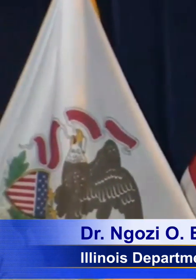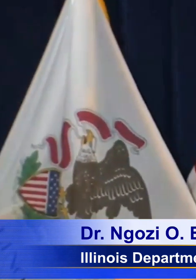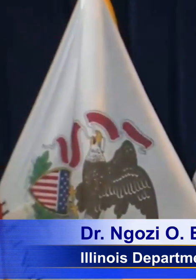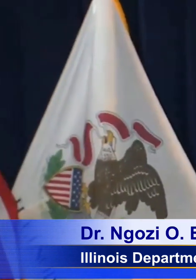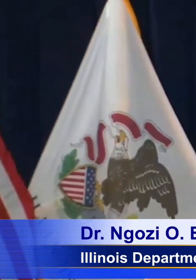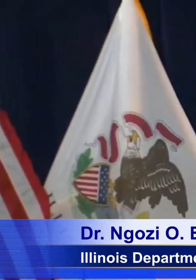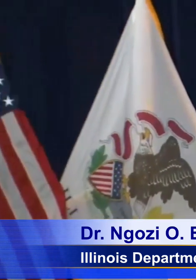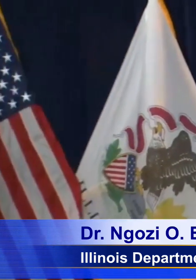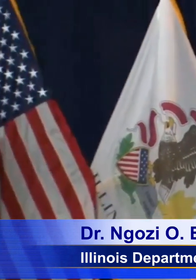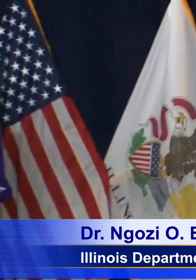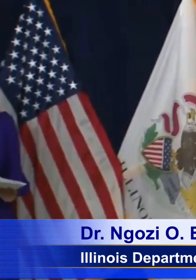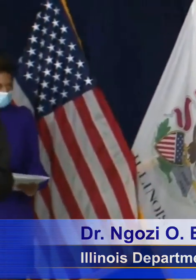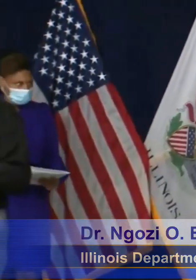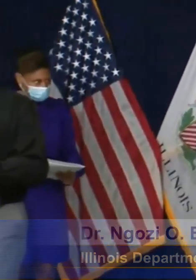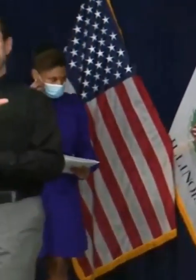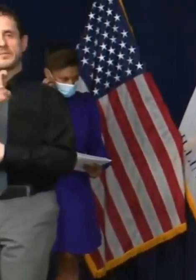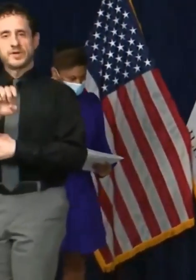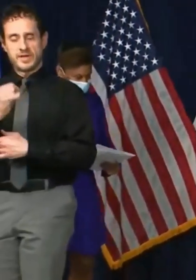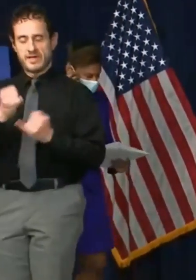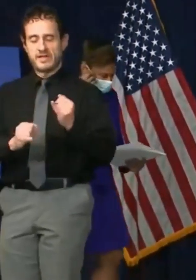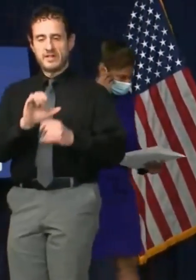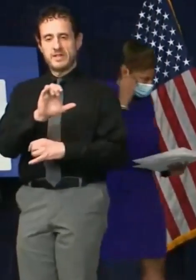Gabrielle Cummings.